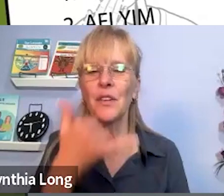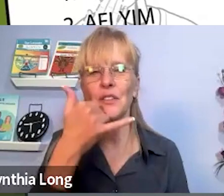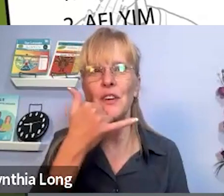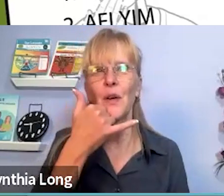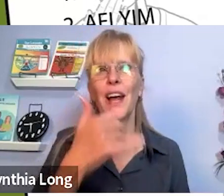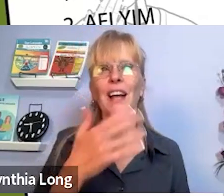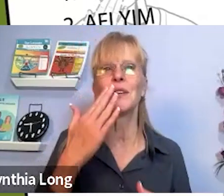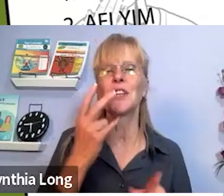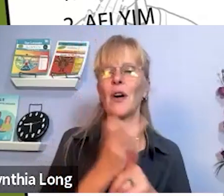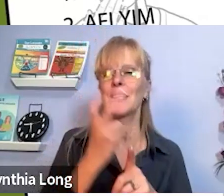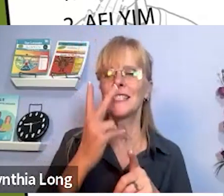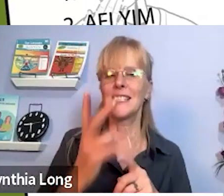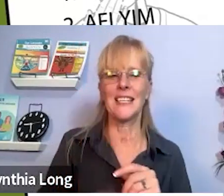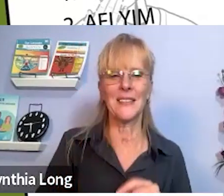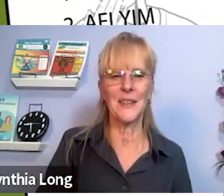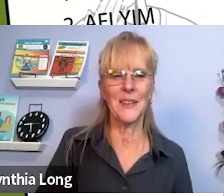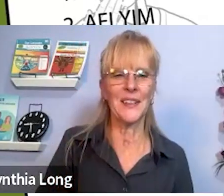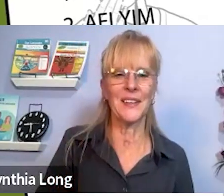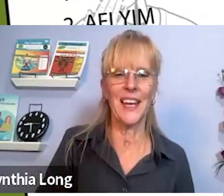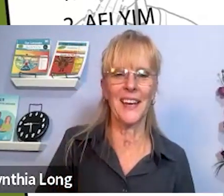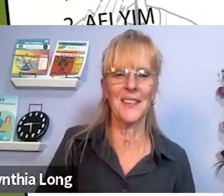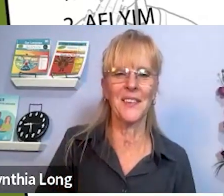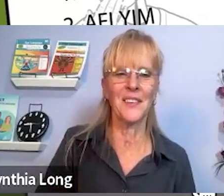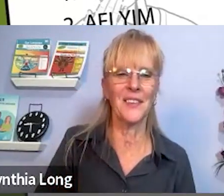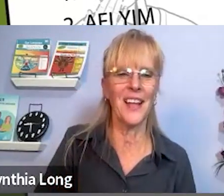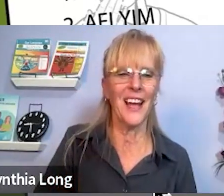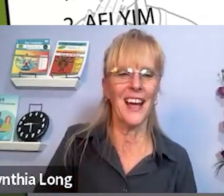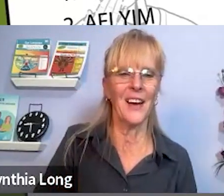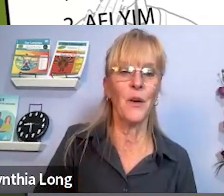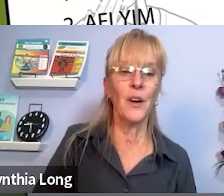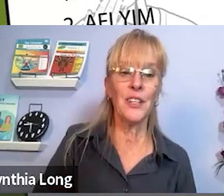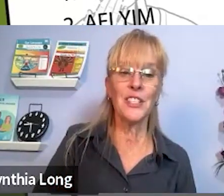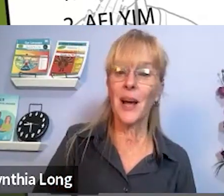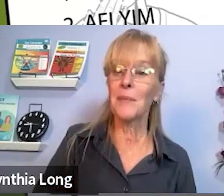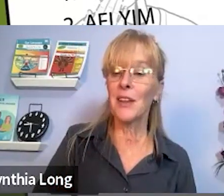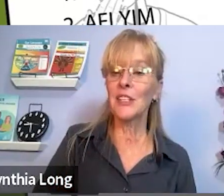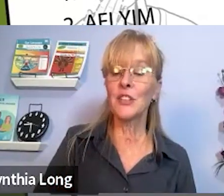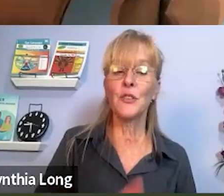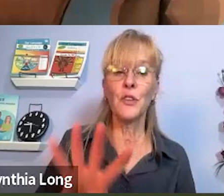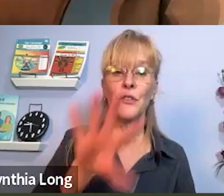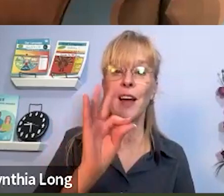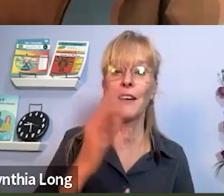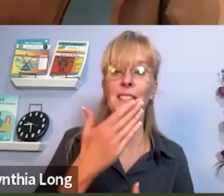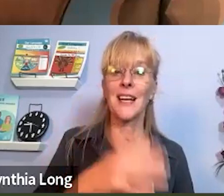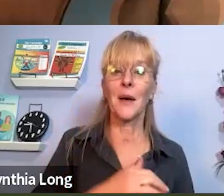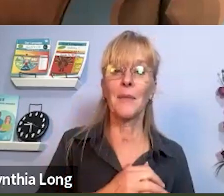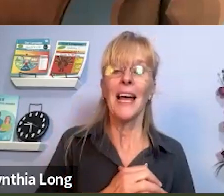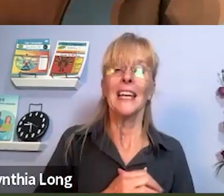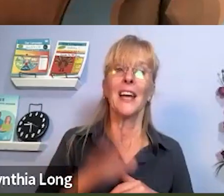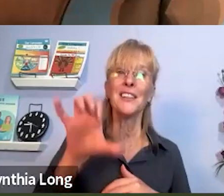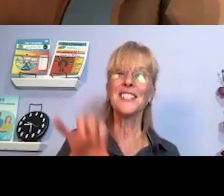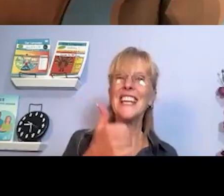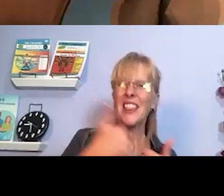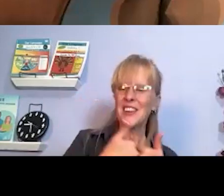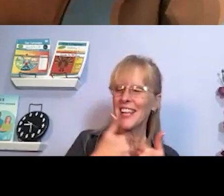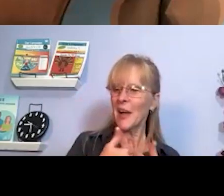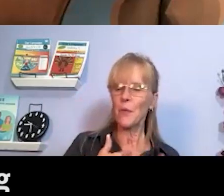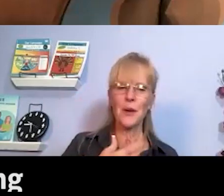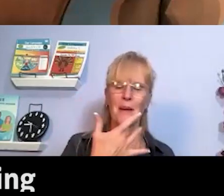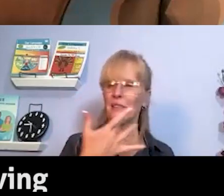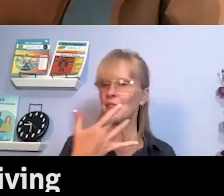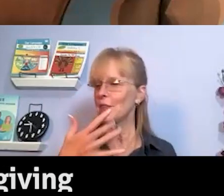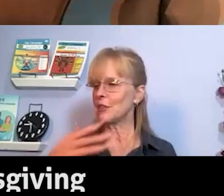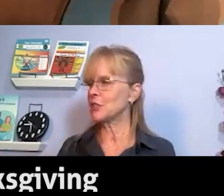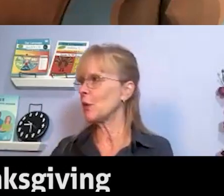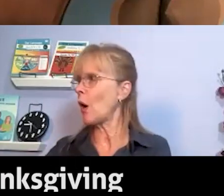Now you're on your phone. I know it's hard to see. Okay. Well, good job though that you found some. Now here's another game,